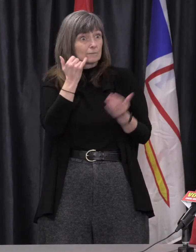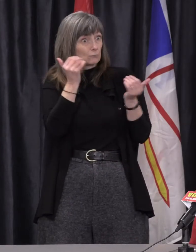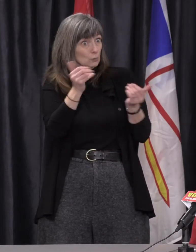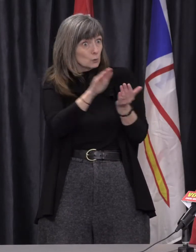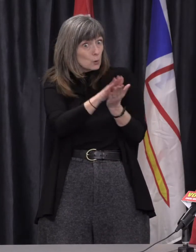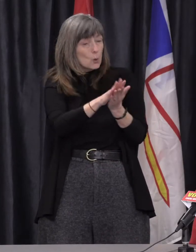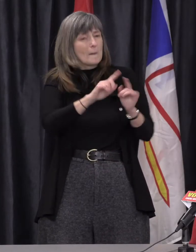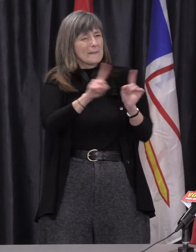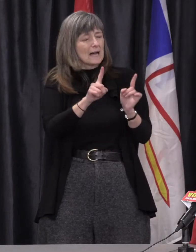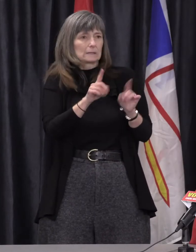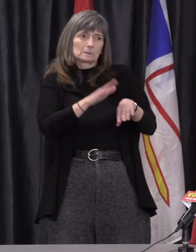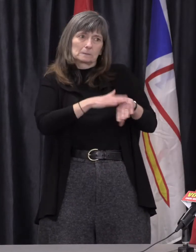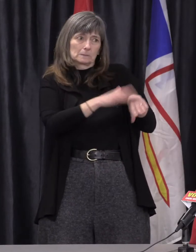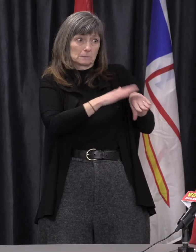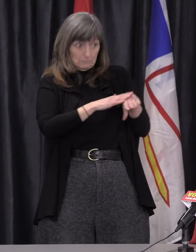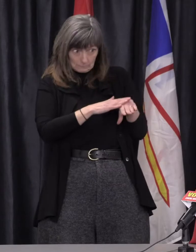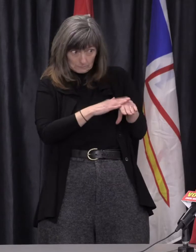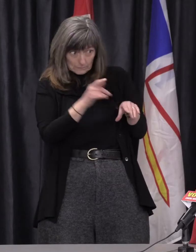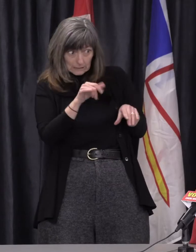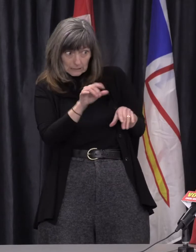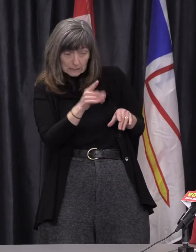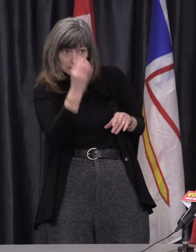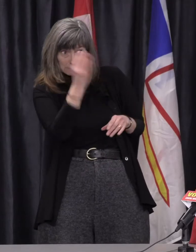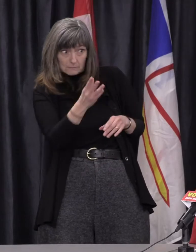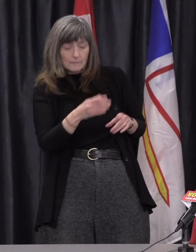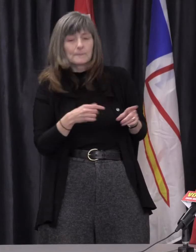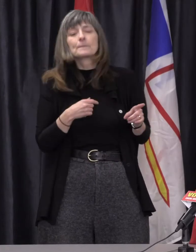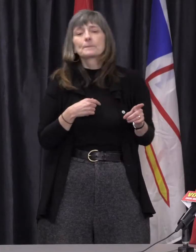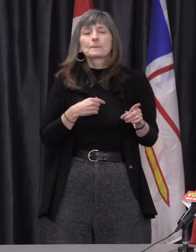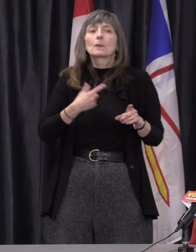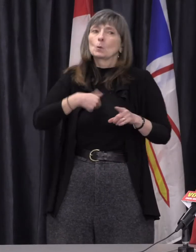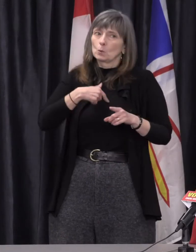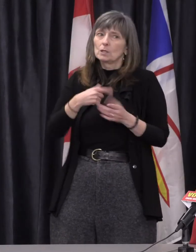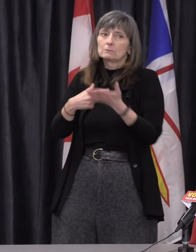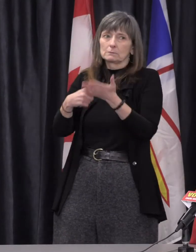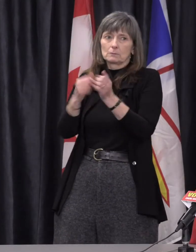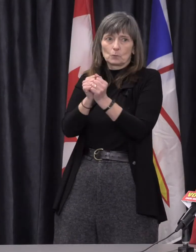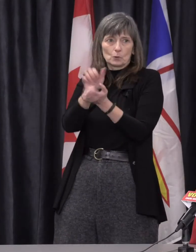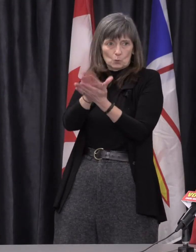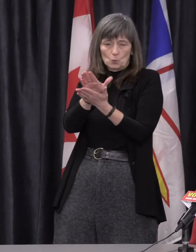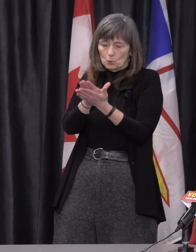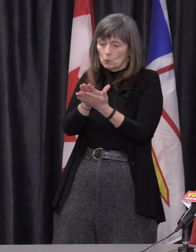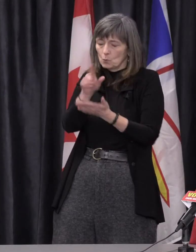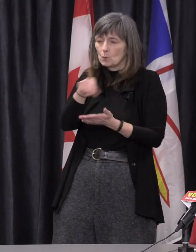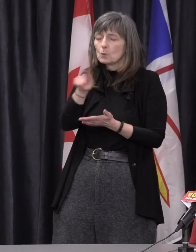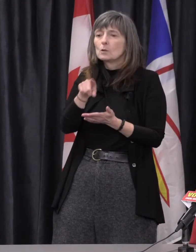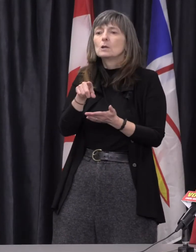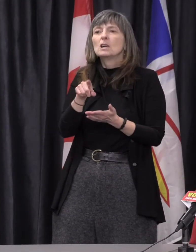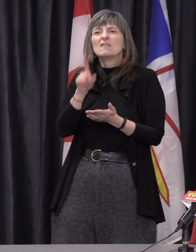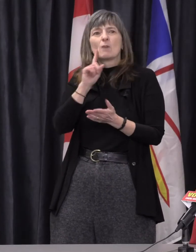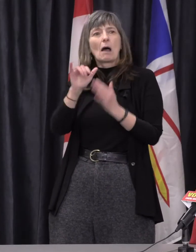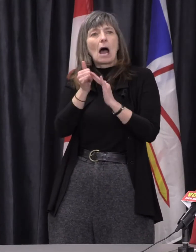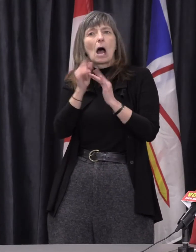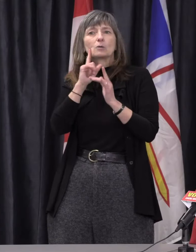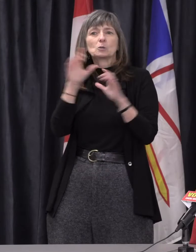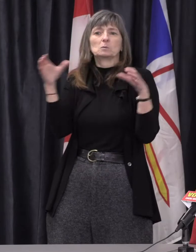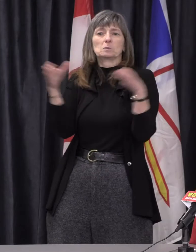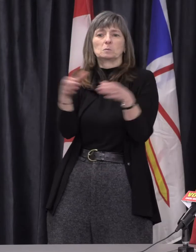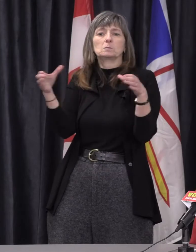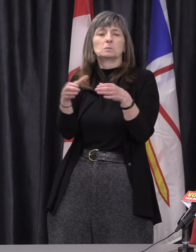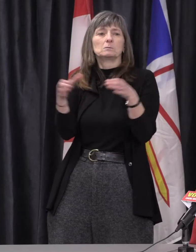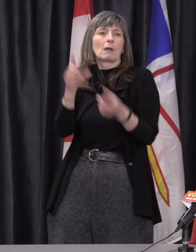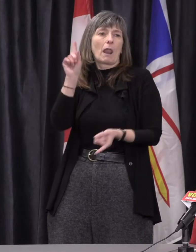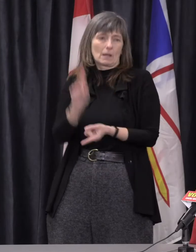going? So certainly we've been talking with schools, and schools are aware of ways that they need to reduce that sort of mass gathering